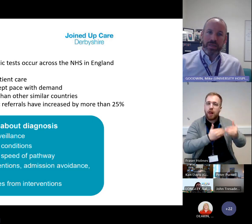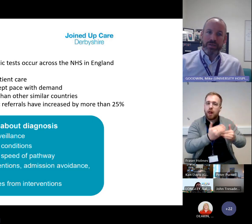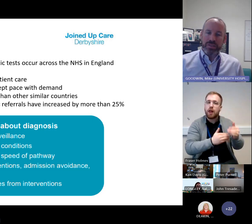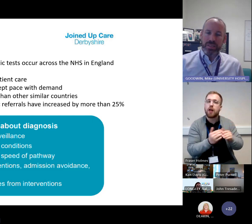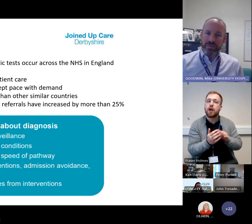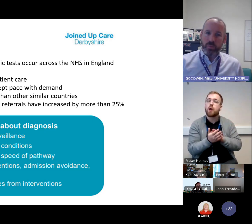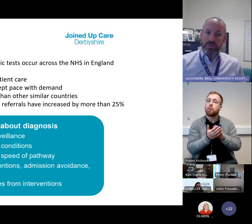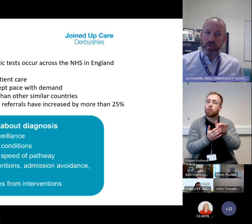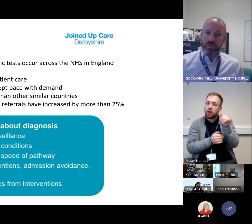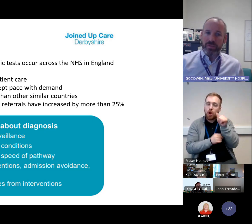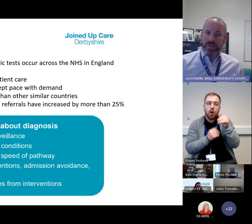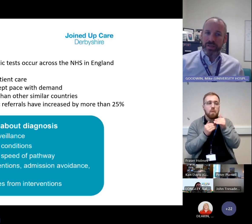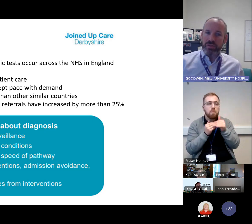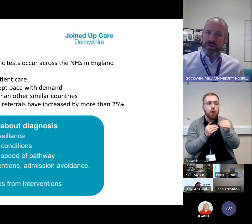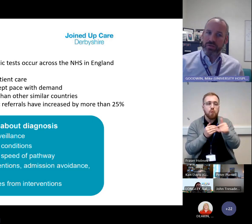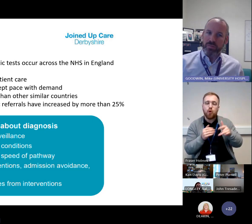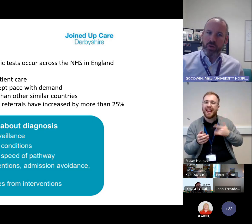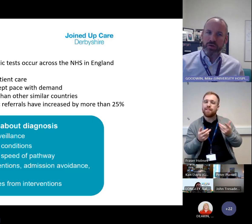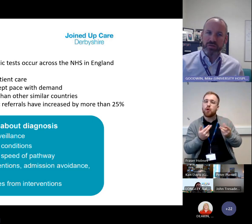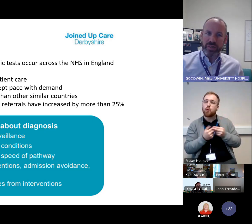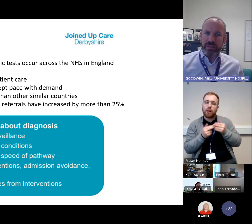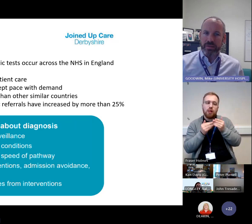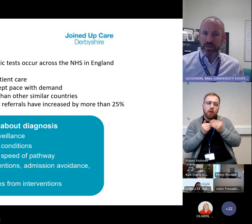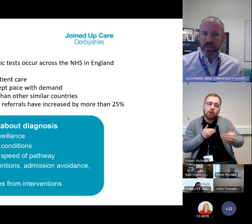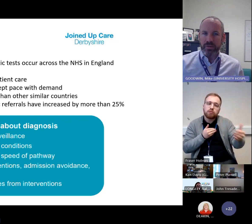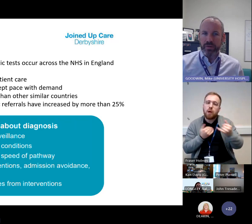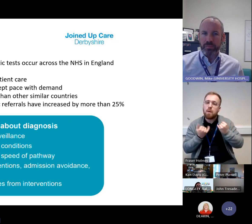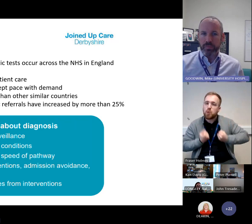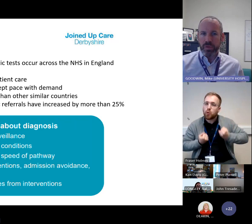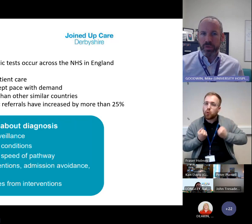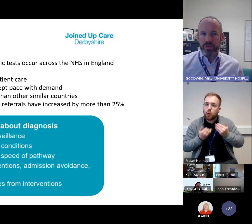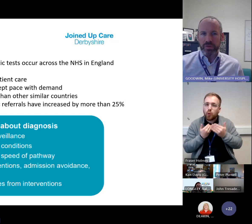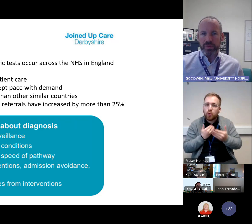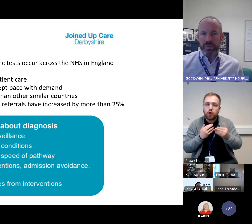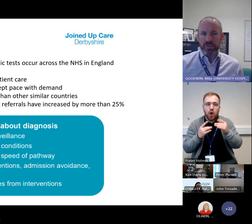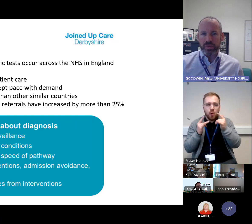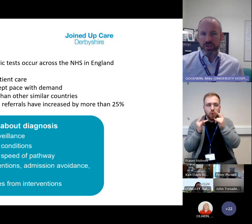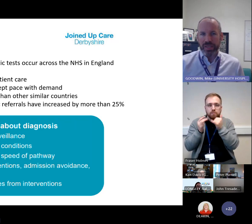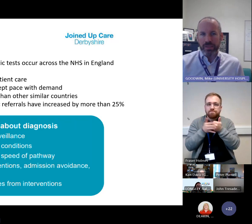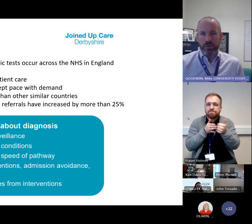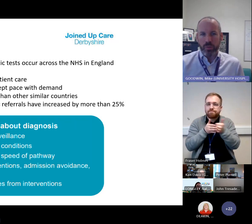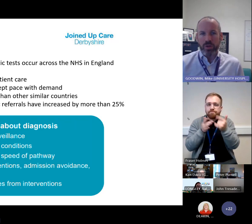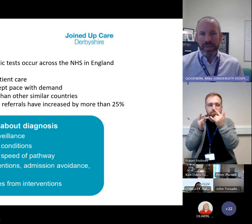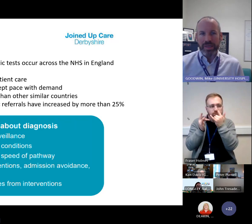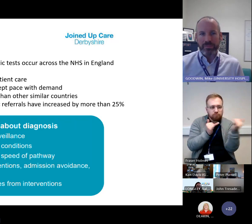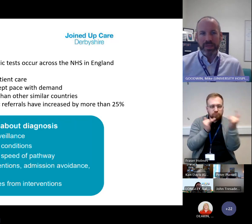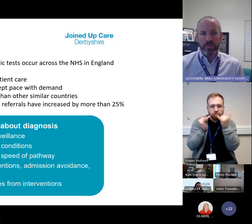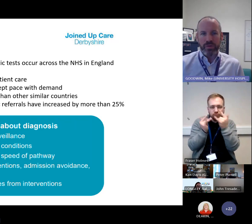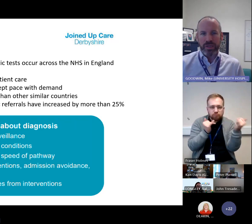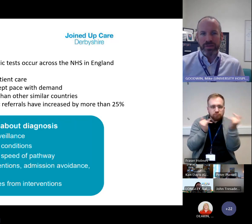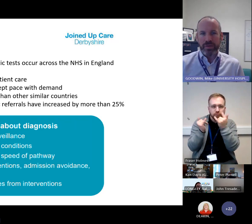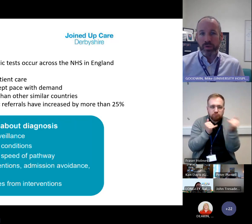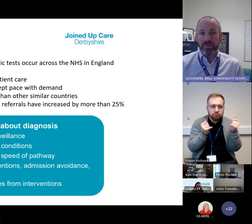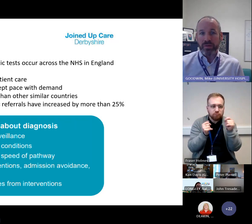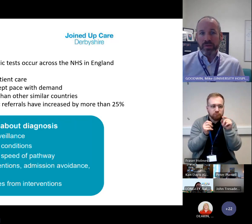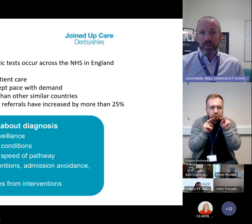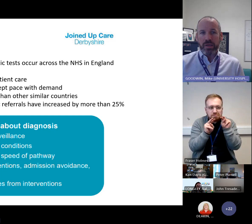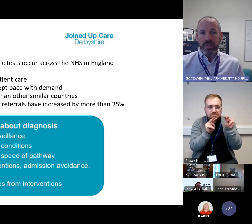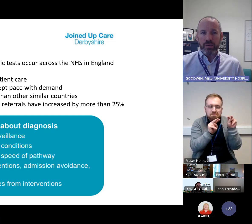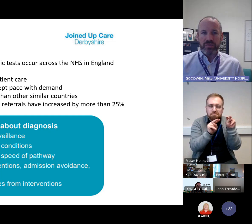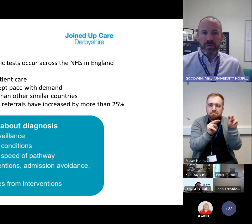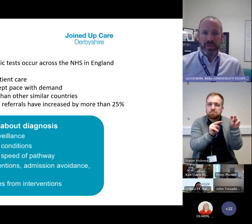of our populations are living with long-term conditions, so the monitoring and the checking on the well-being of people that are living